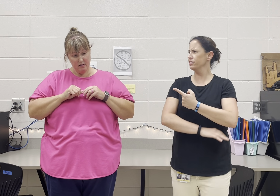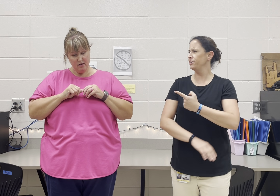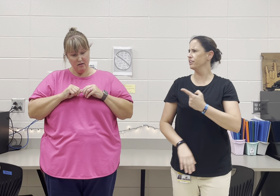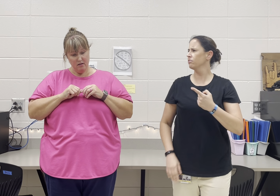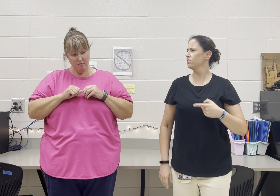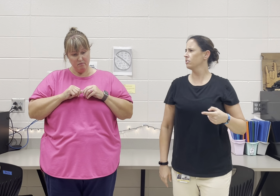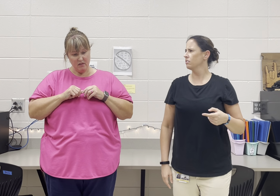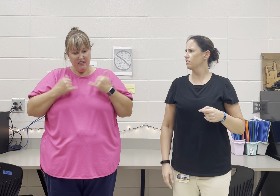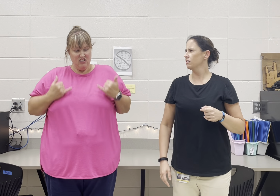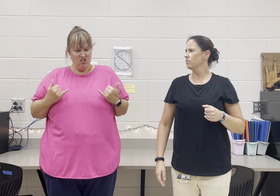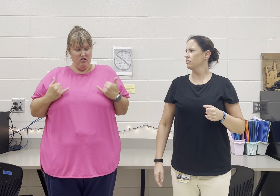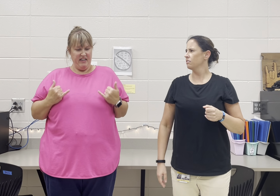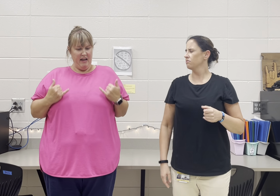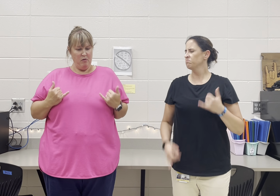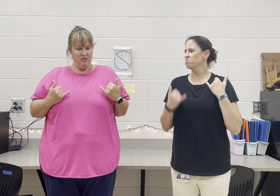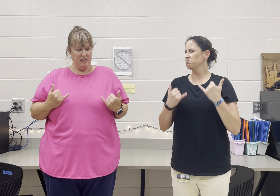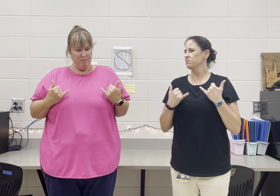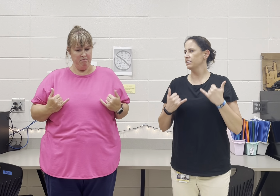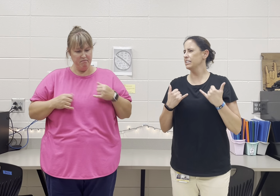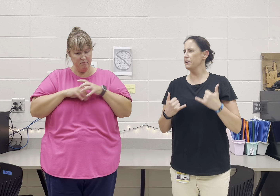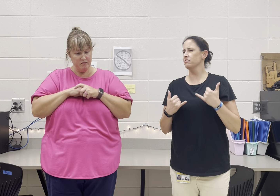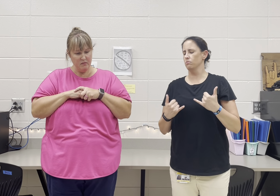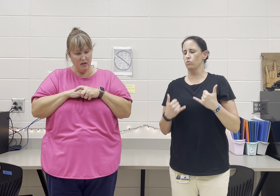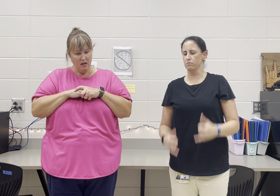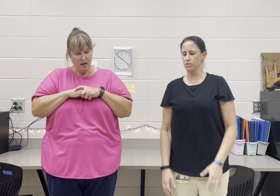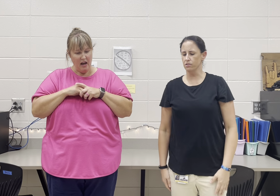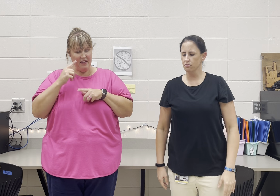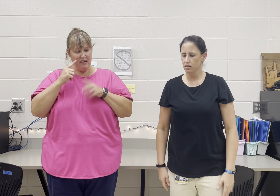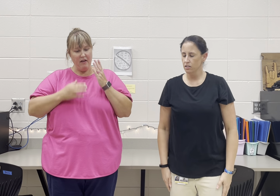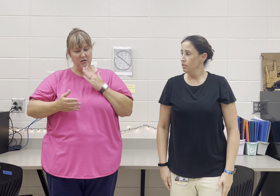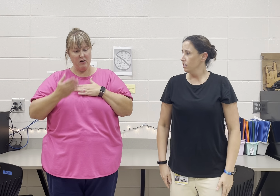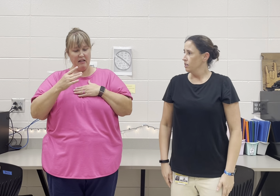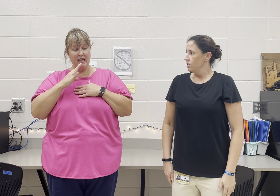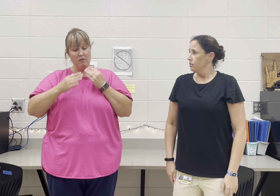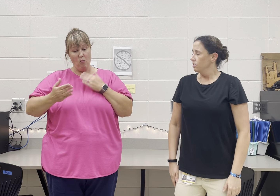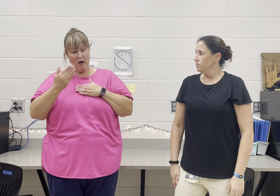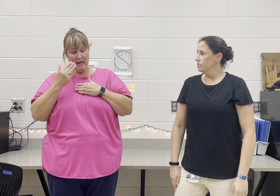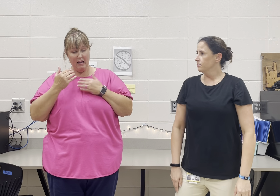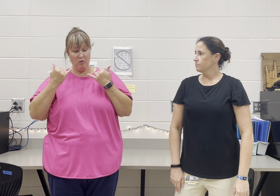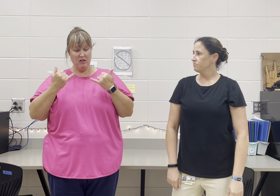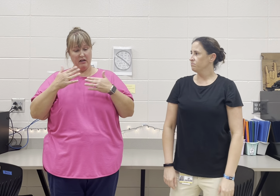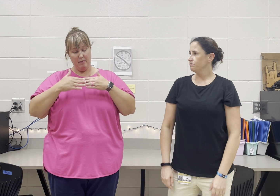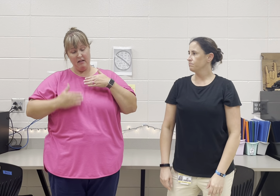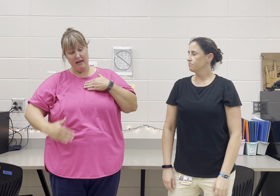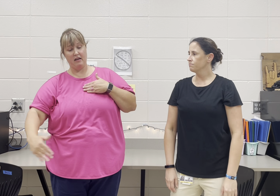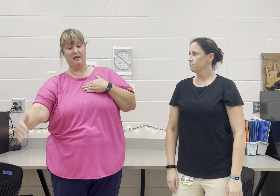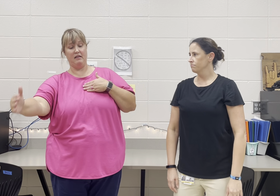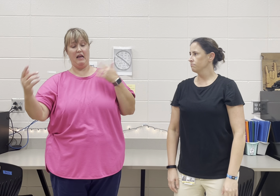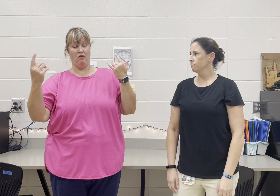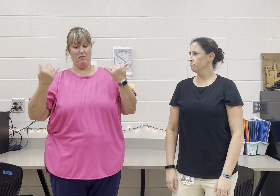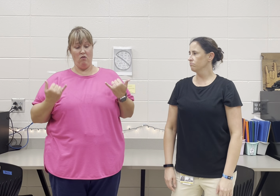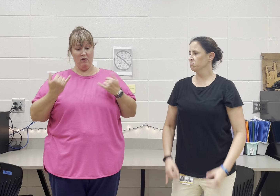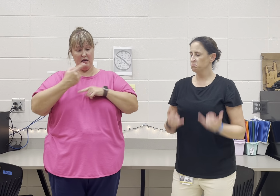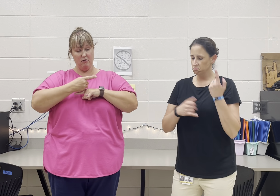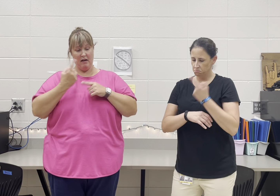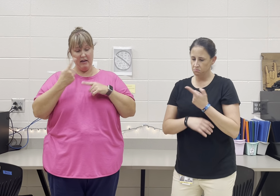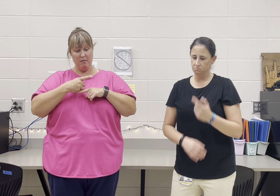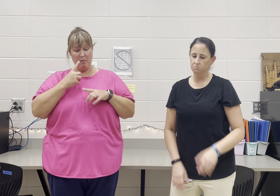you do? I think I just do today most of the time. It depends on what I'm doing. I think if I'm talking like in the morning and we're talking about like as the day goes on, I do nowadays, but most